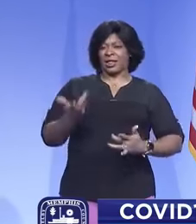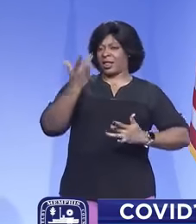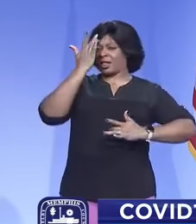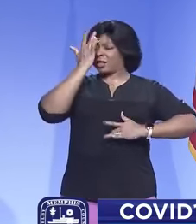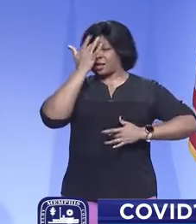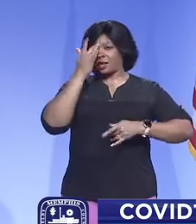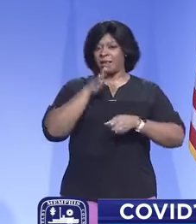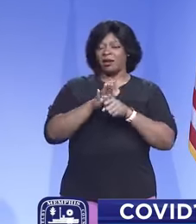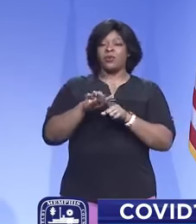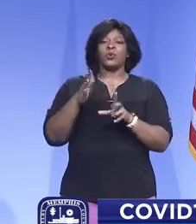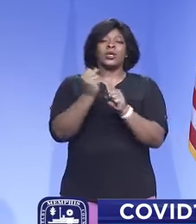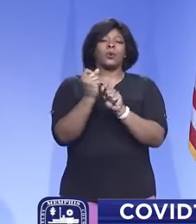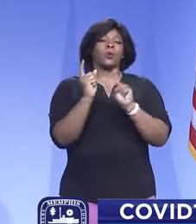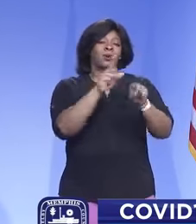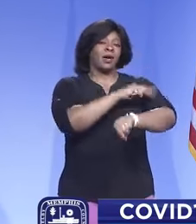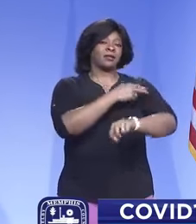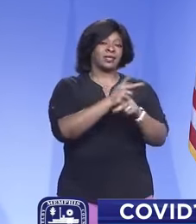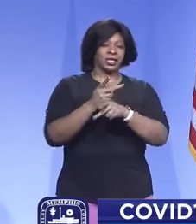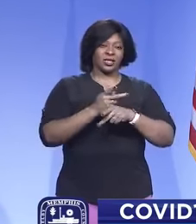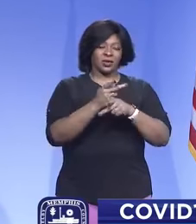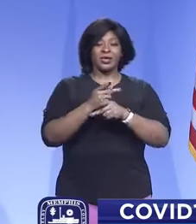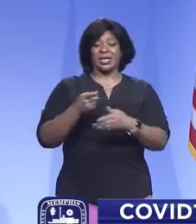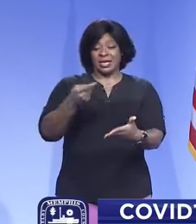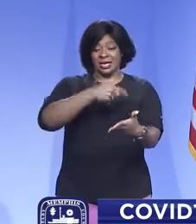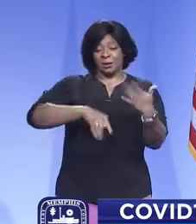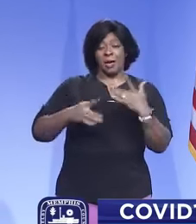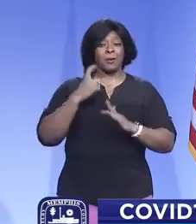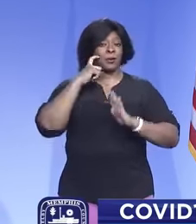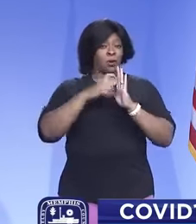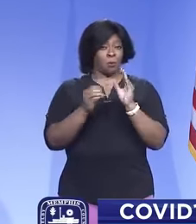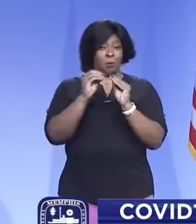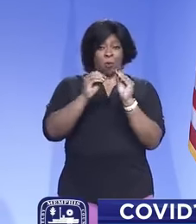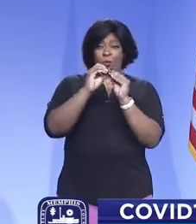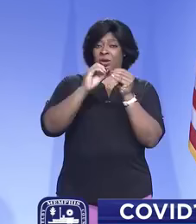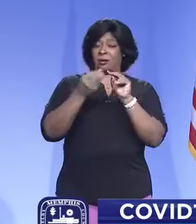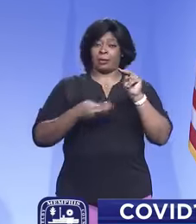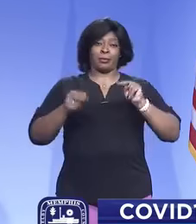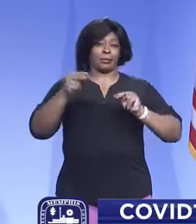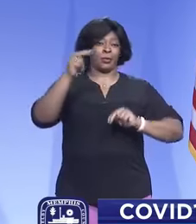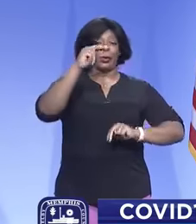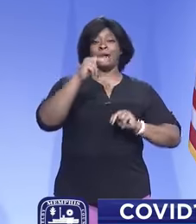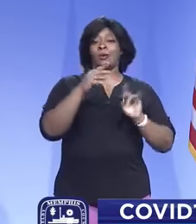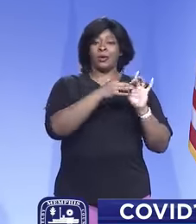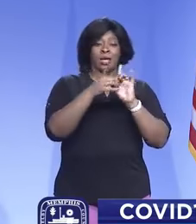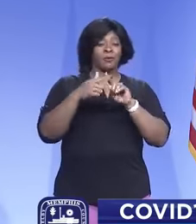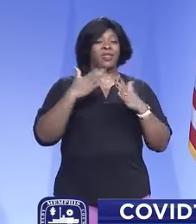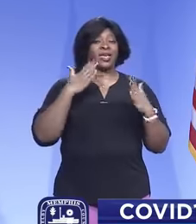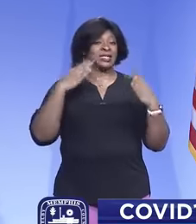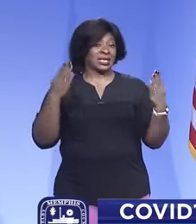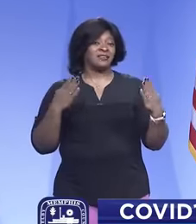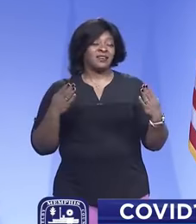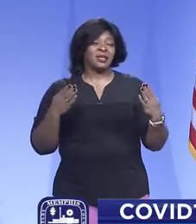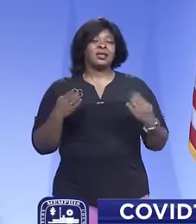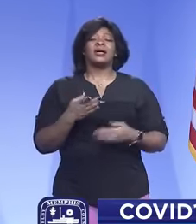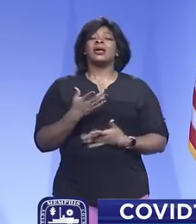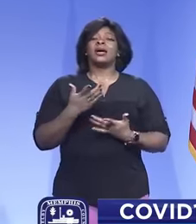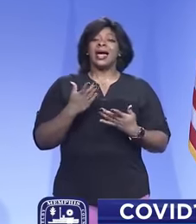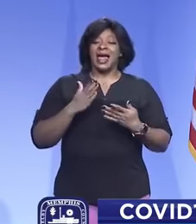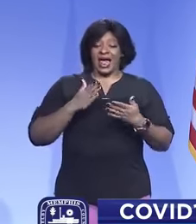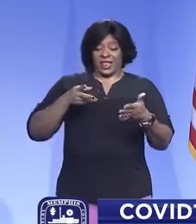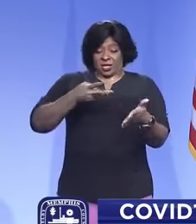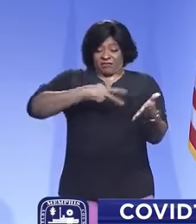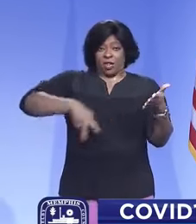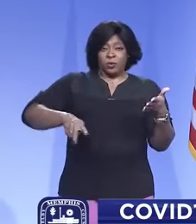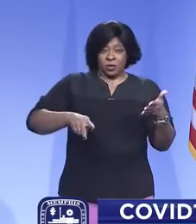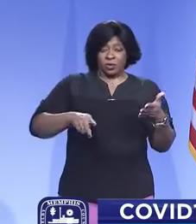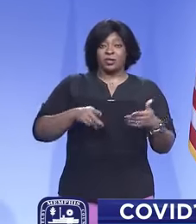to actually seek care. So next week we may see more numbers relative to Thanksgiving, and then the following week,